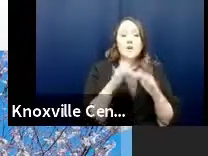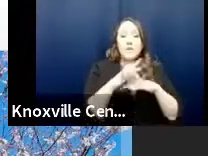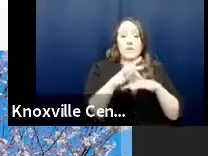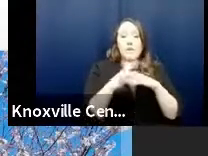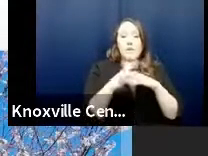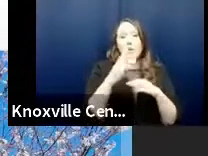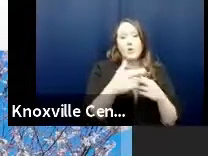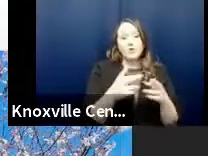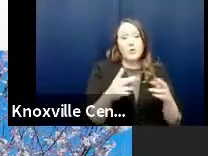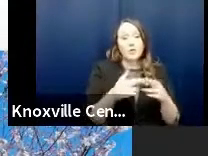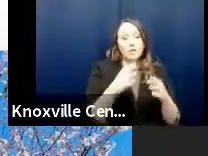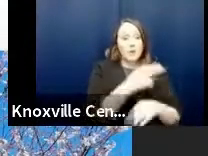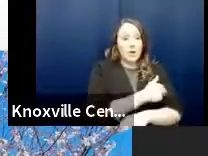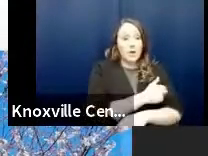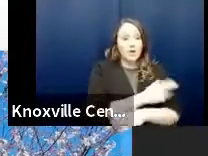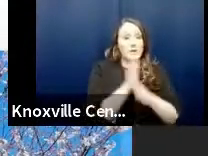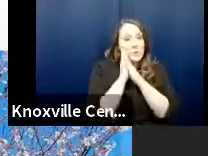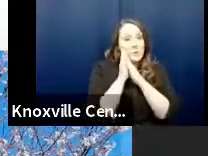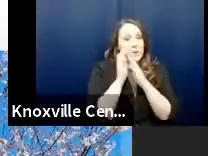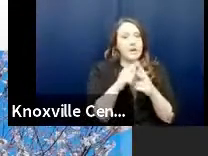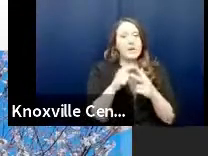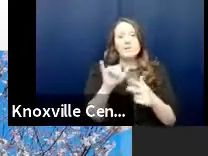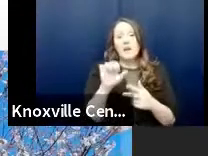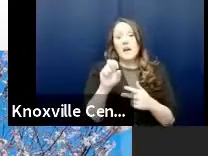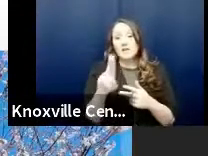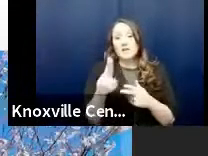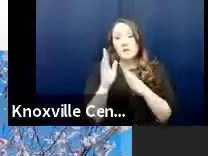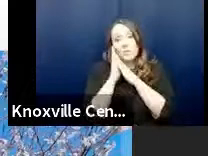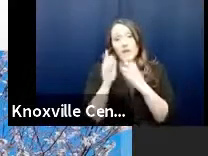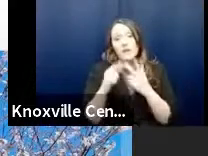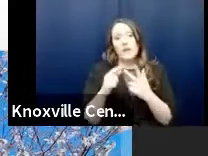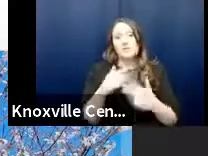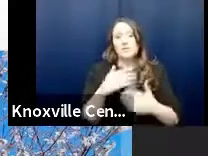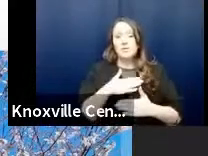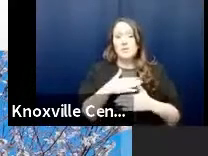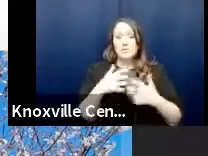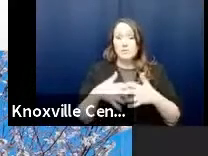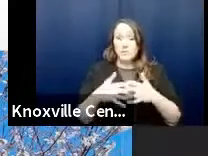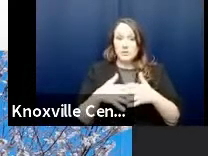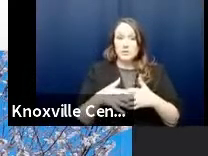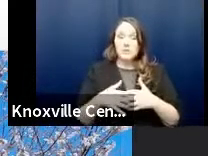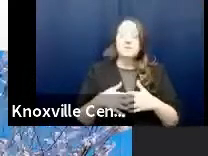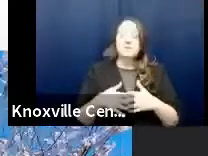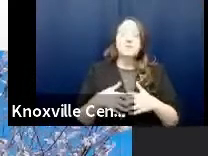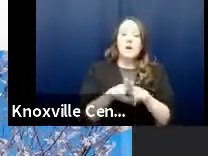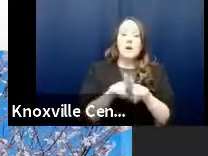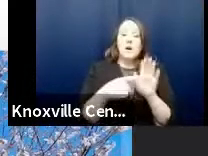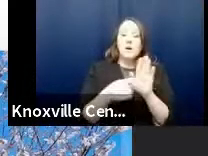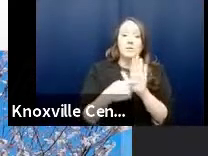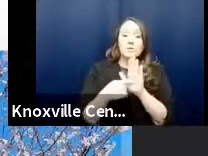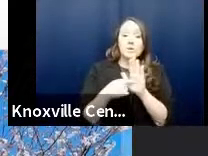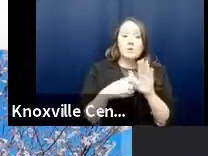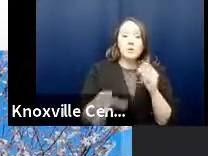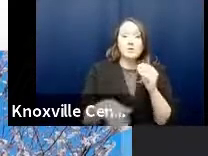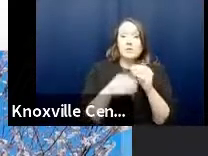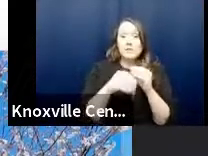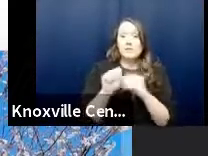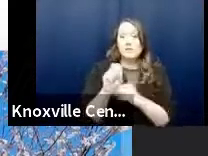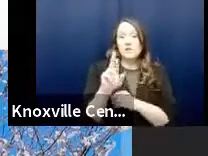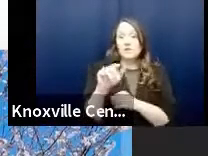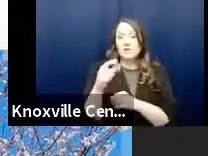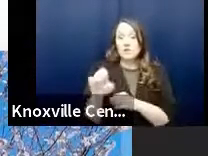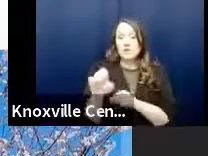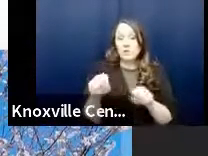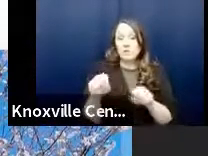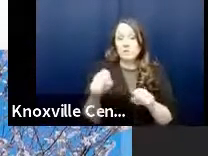hospital beds, ICU beds, and ventilators from our hospital partners. It also shows the additional surge capacity for these